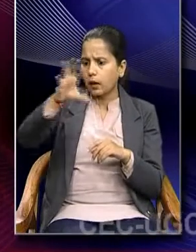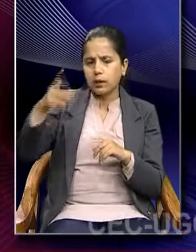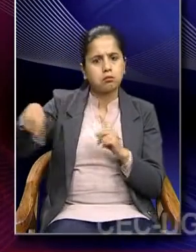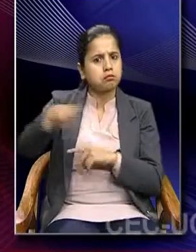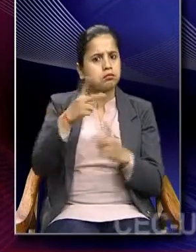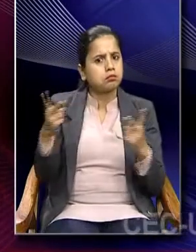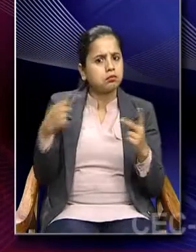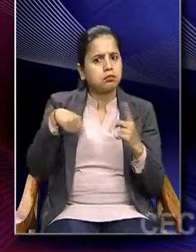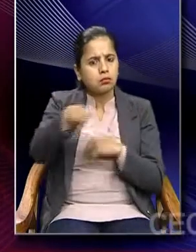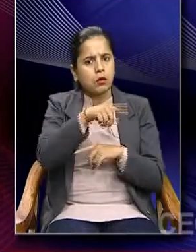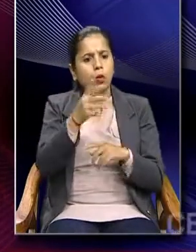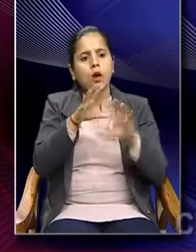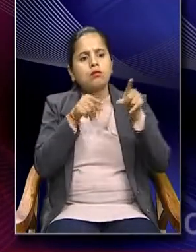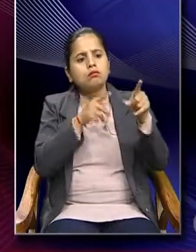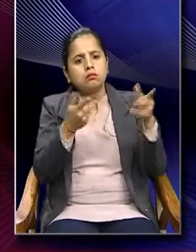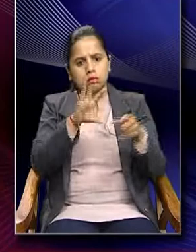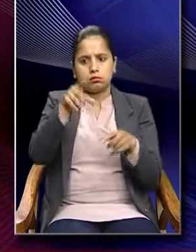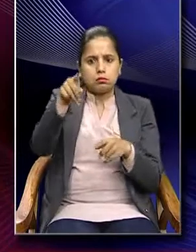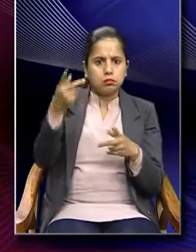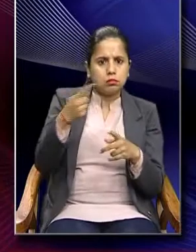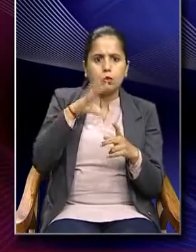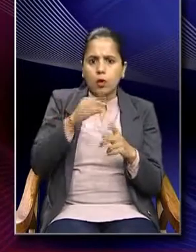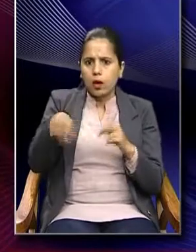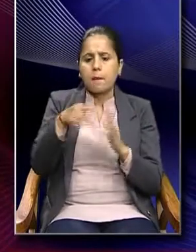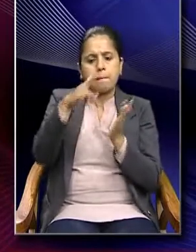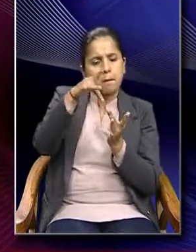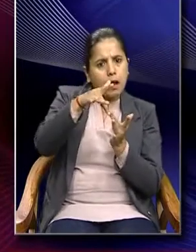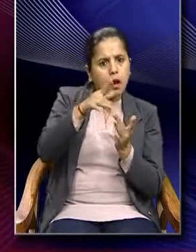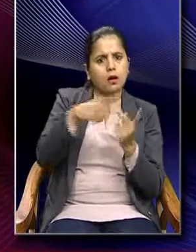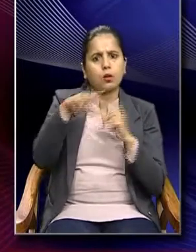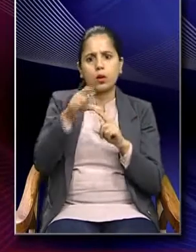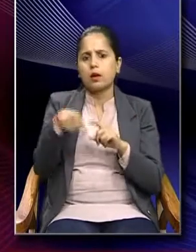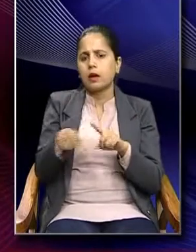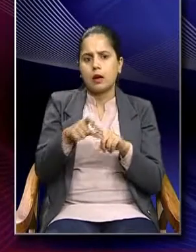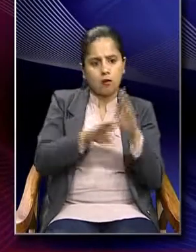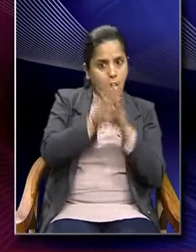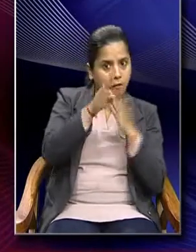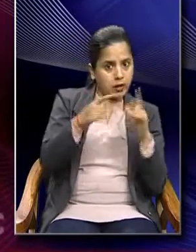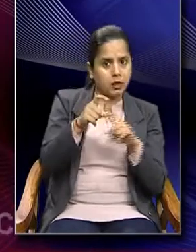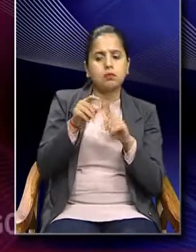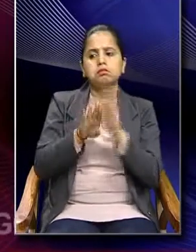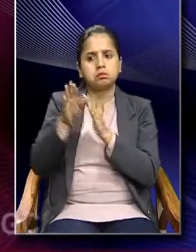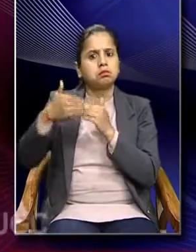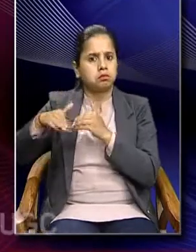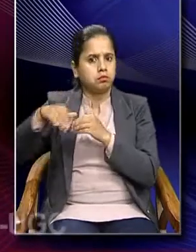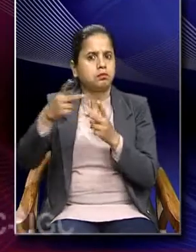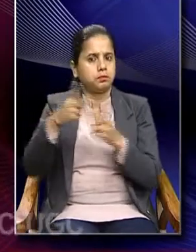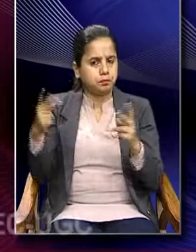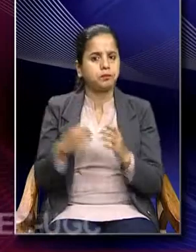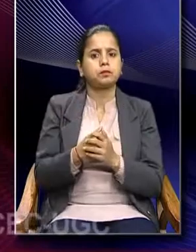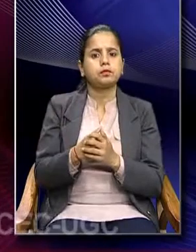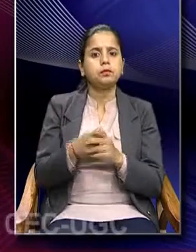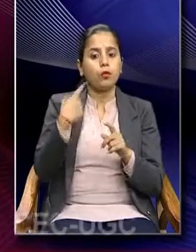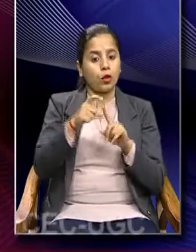right, between even rich states and poorer states and mid-level states, developing, underdeveloping, and